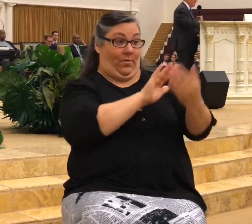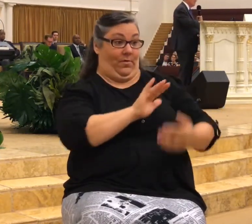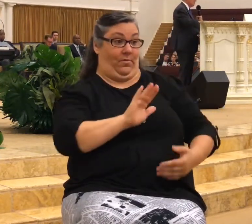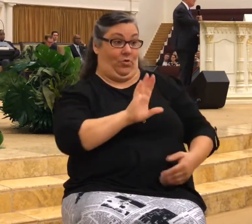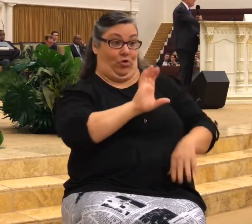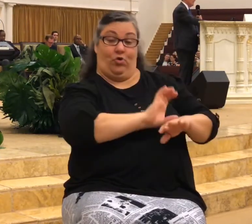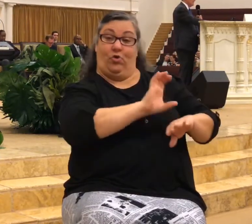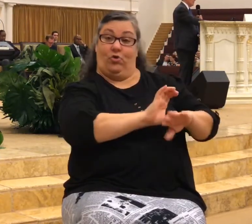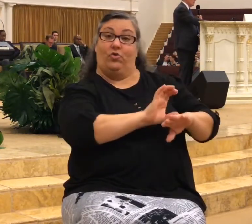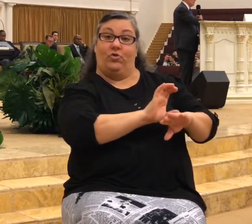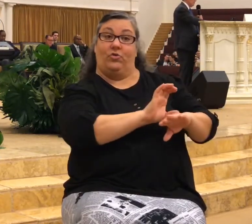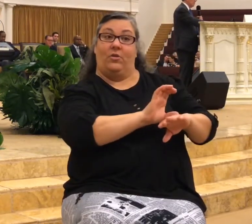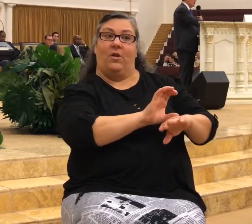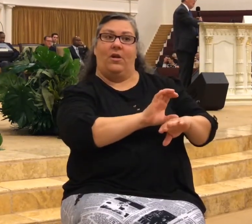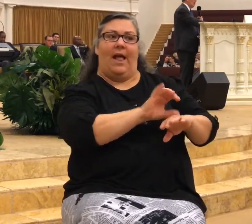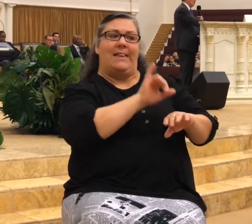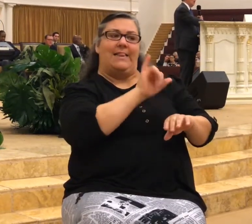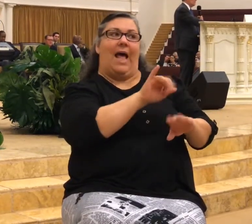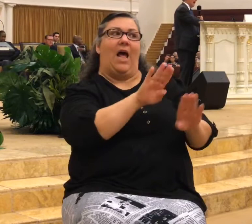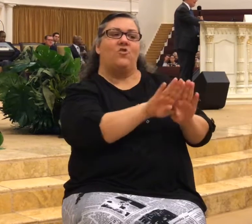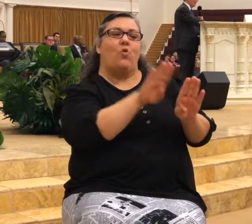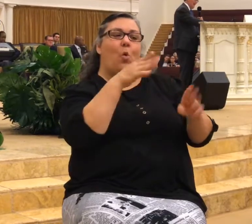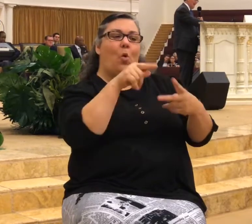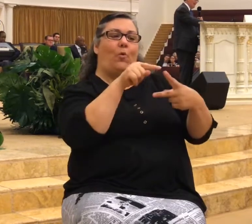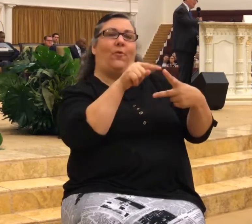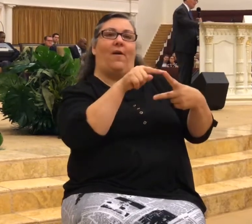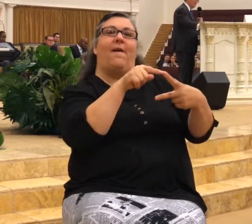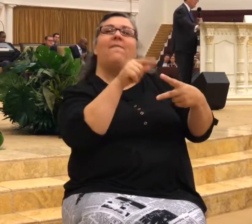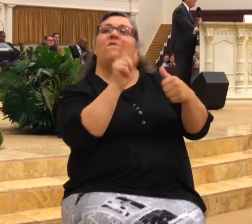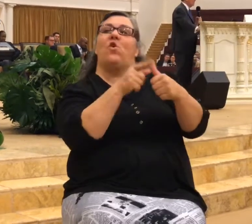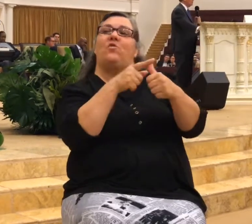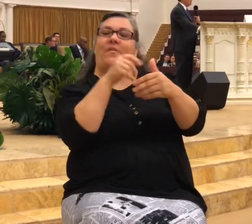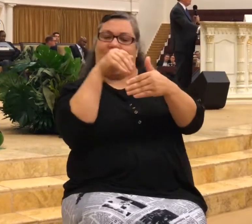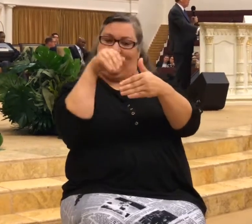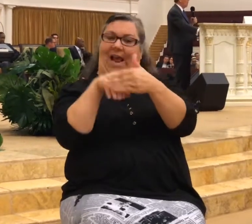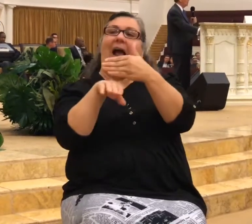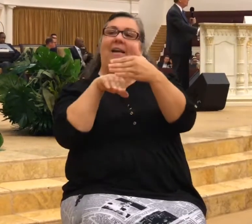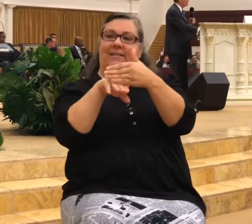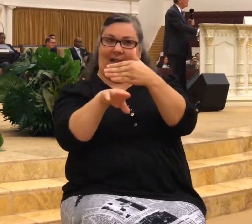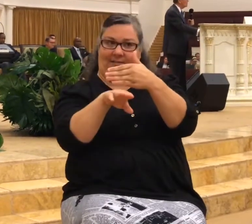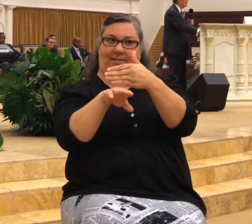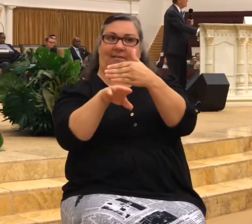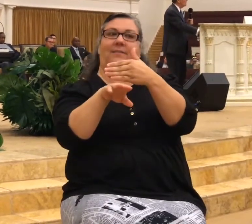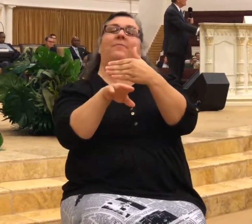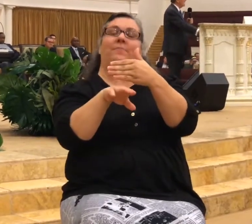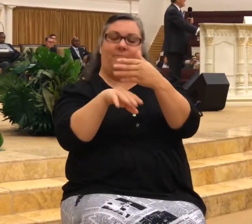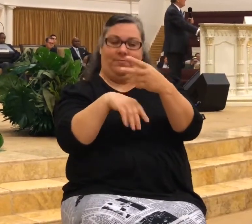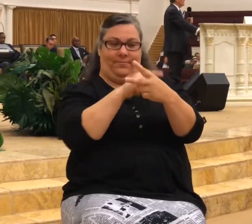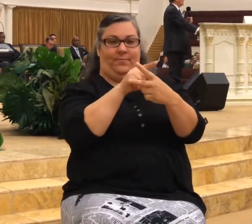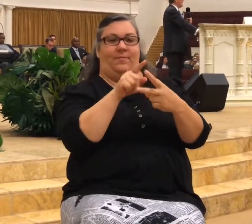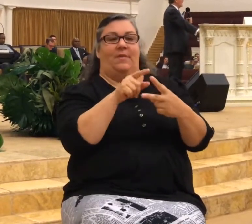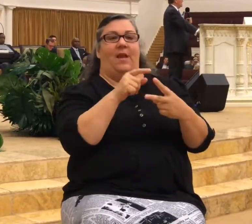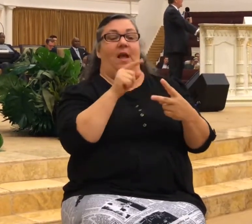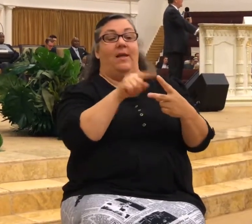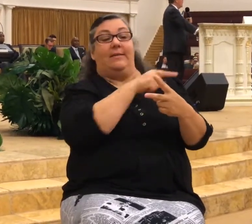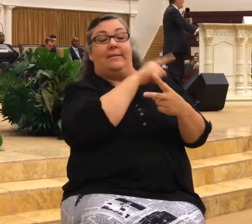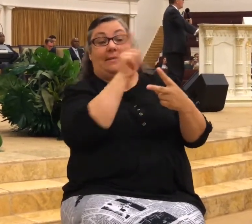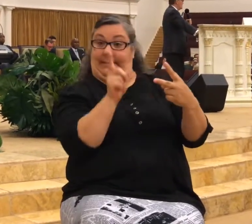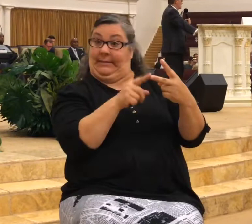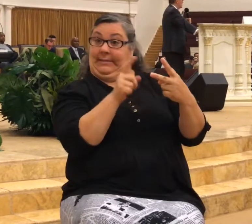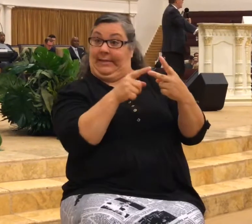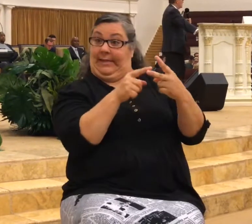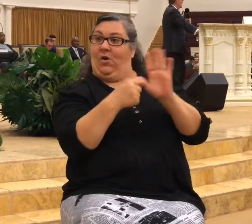Philadelphia was a door of access. First of all, I believe secondly,